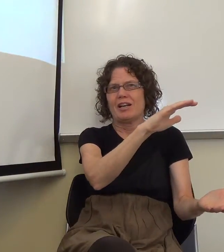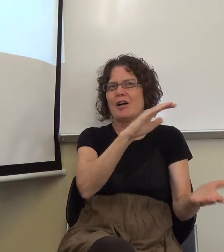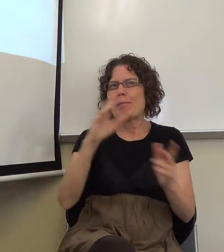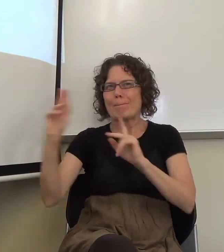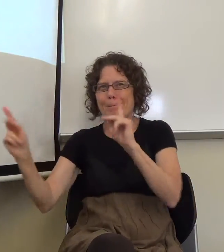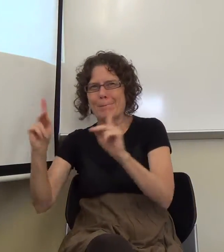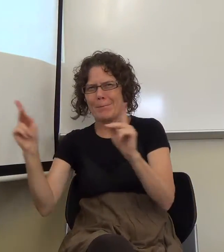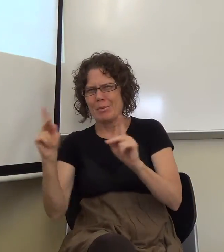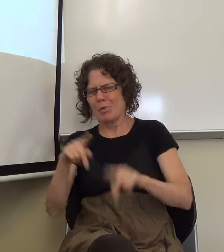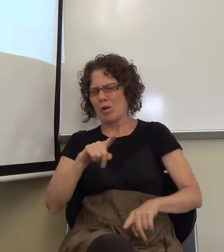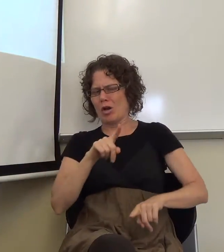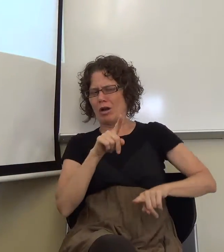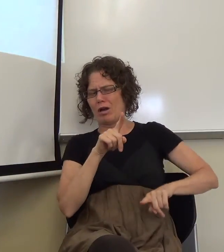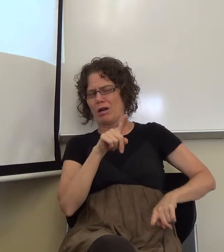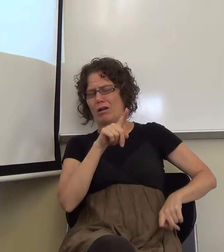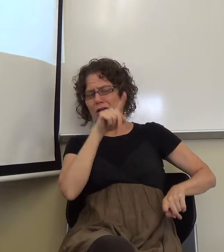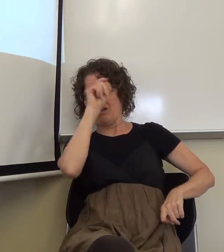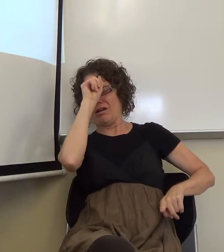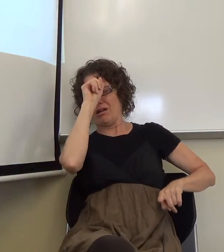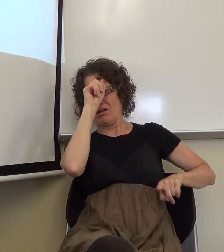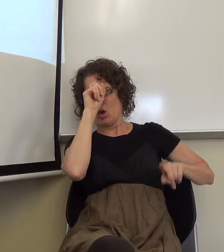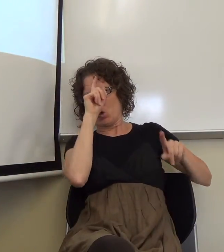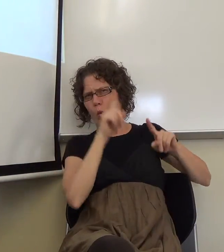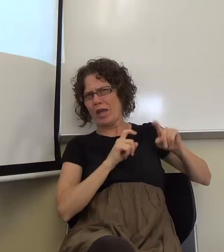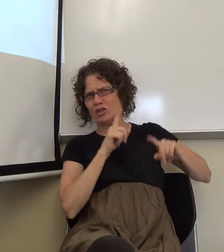questioned by these groups